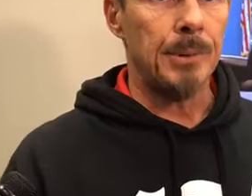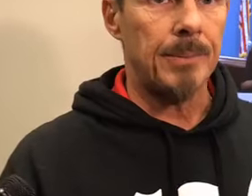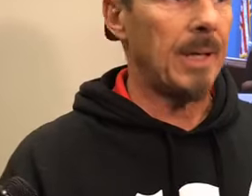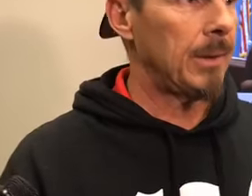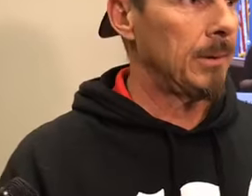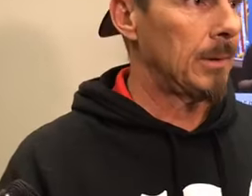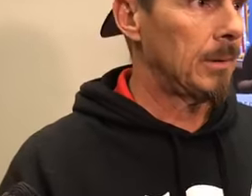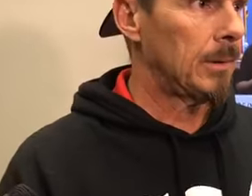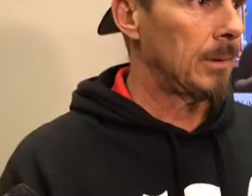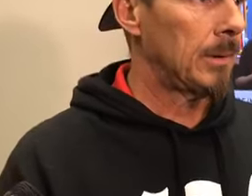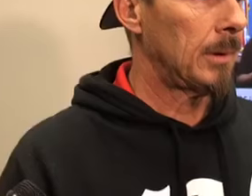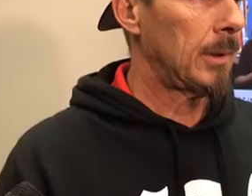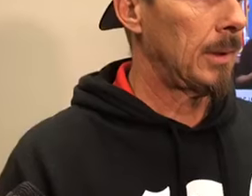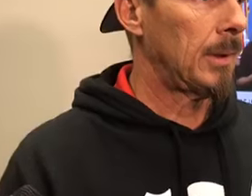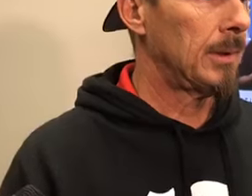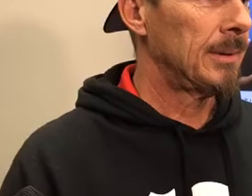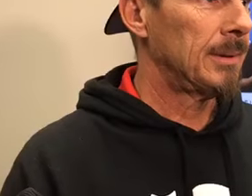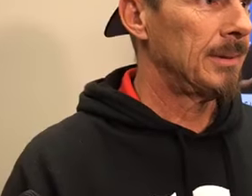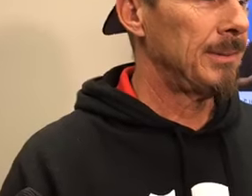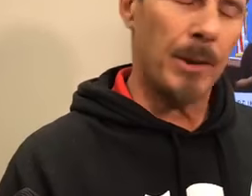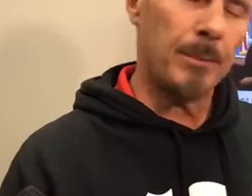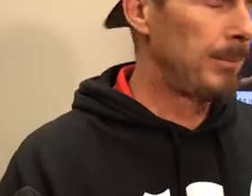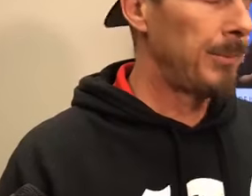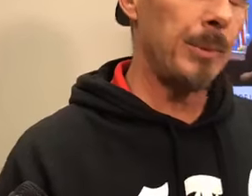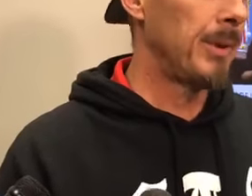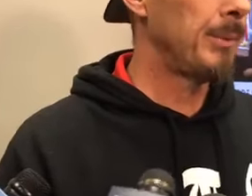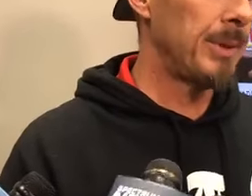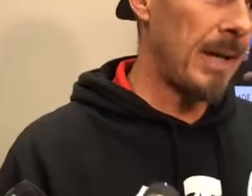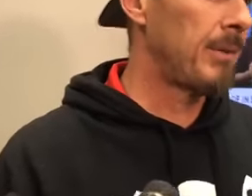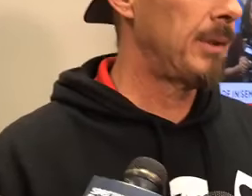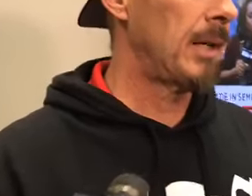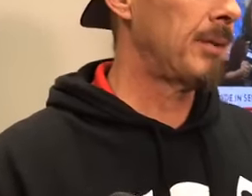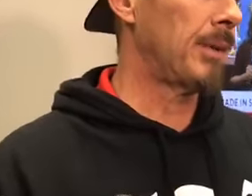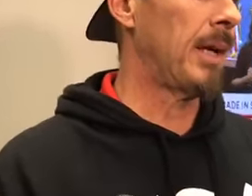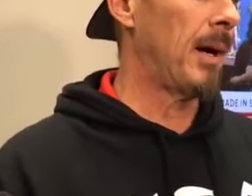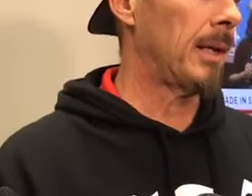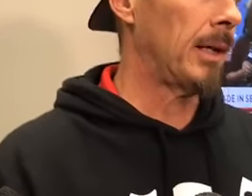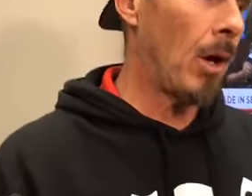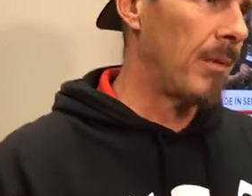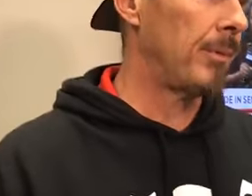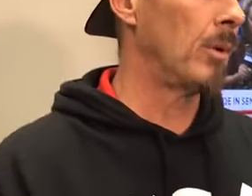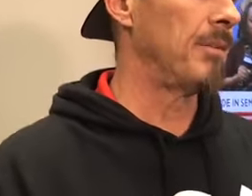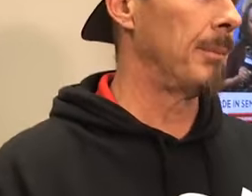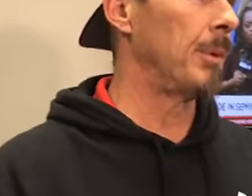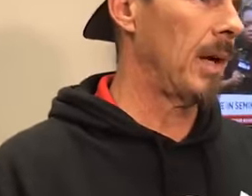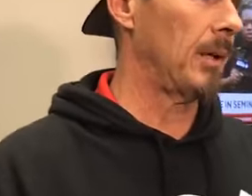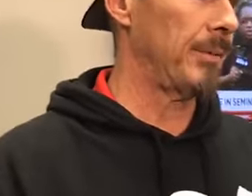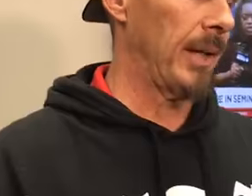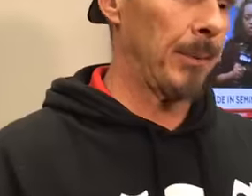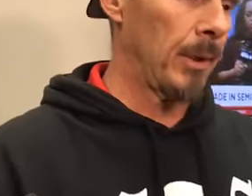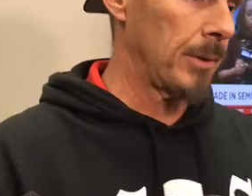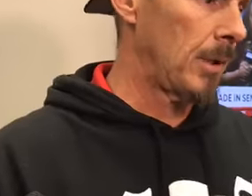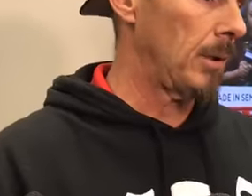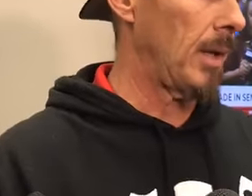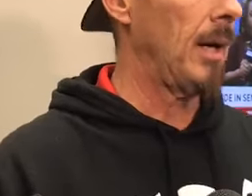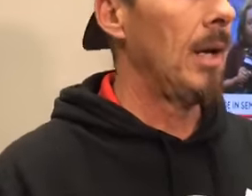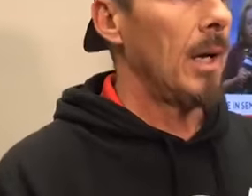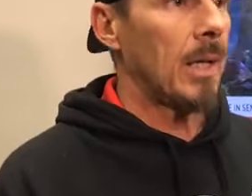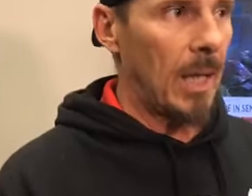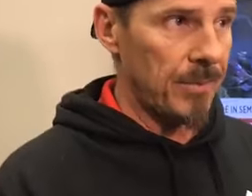Oh, and thank you. You know who I don't want to forget in all this? Monica. No. Yeah. Can you tell us? We're definitely not going to forget Monica, and all 4 of them we're not going to forget them. We're going to